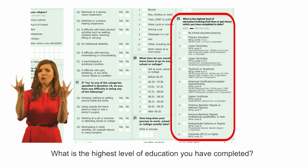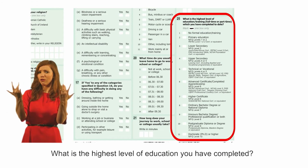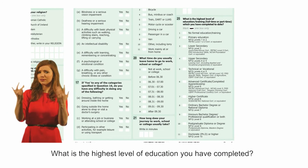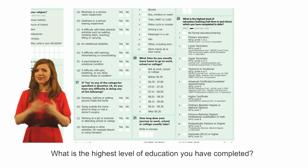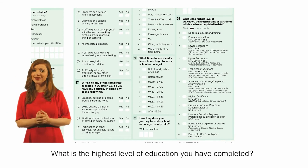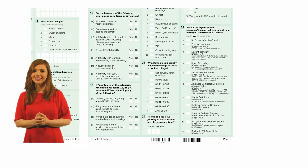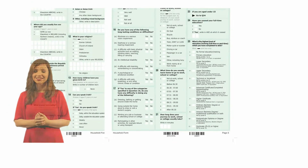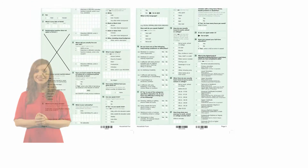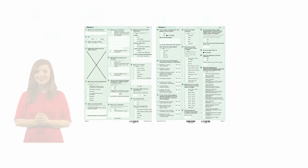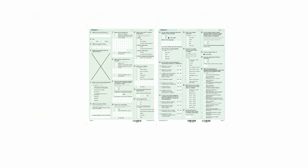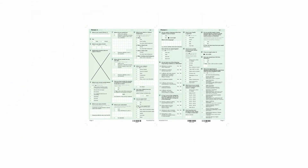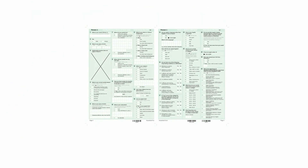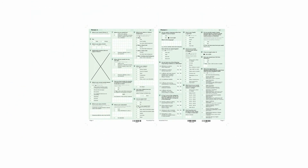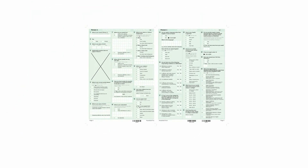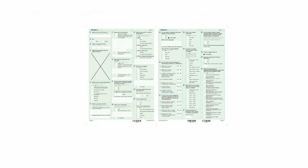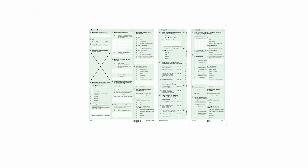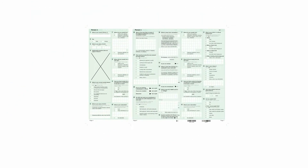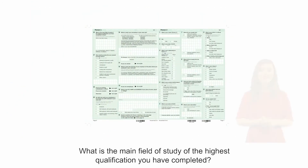have completed?